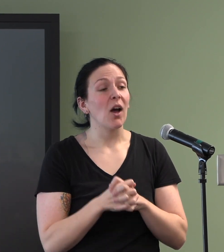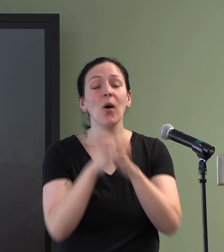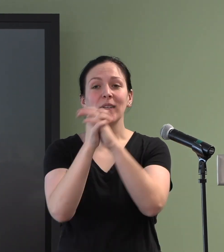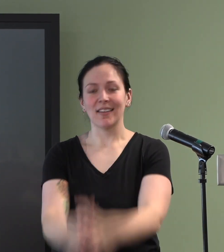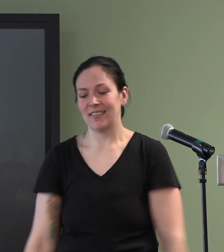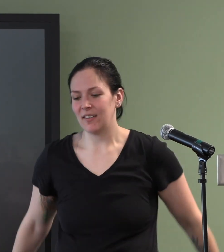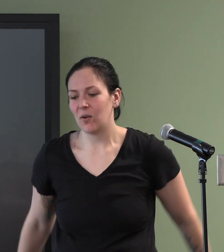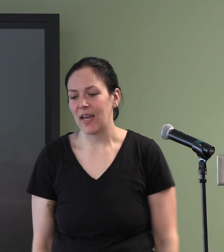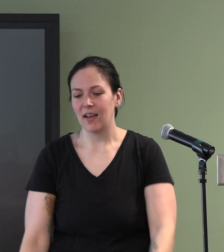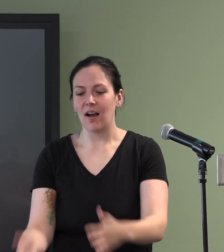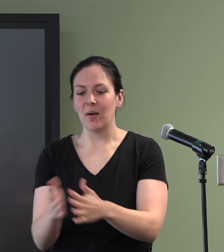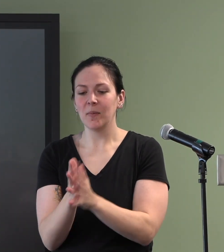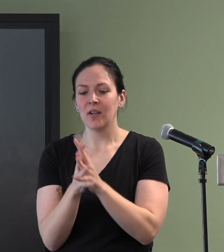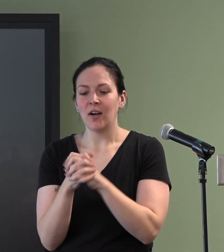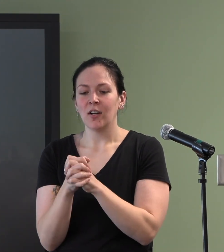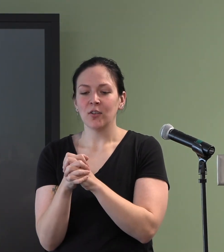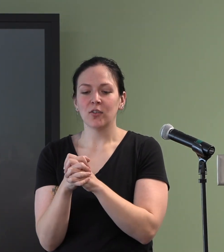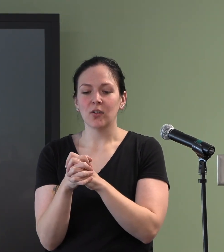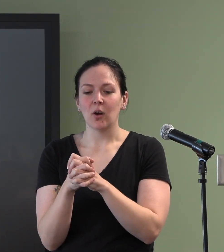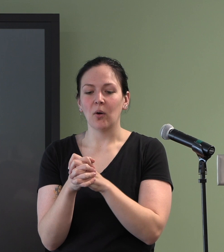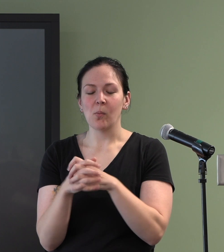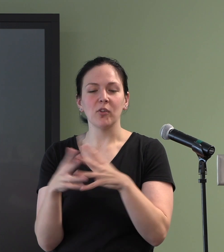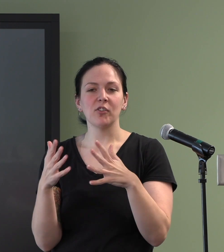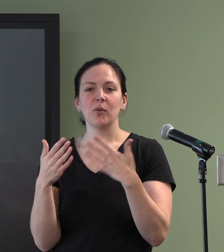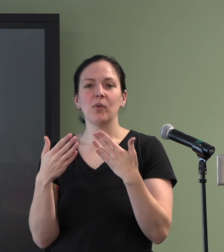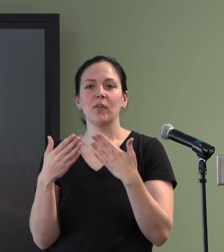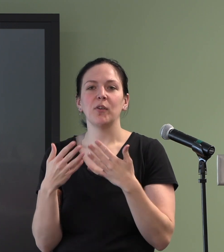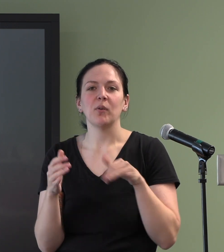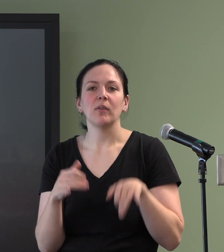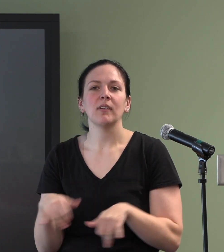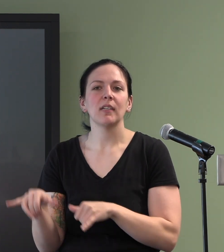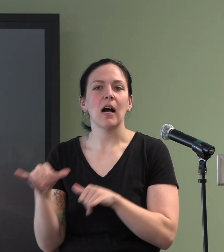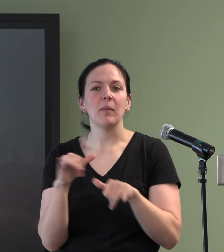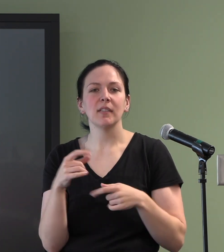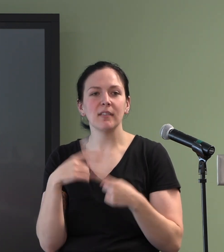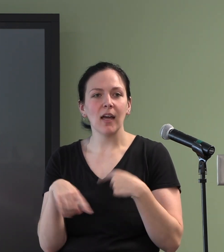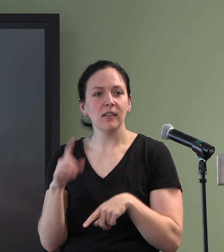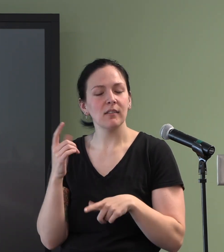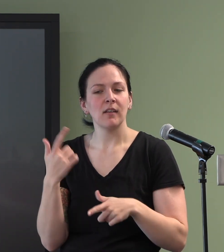Oh, yes. Okay. So we'll just do a few common signs.